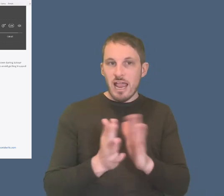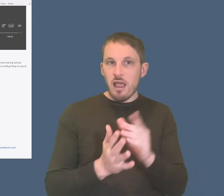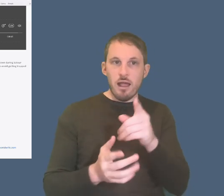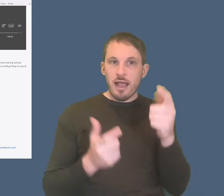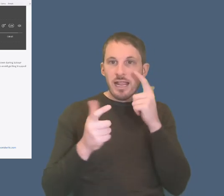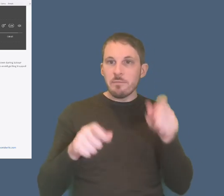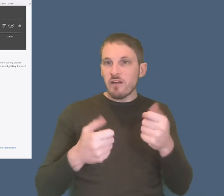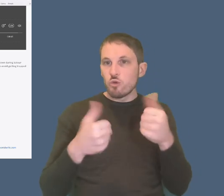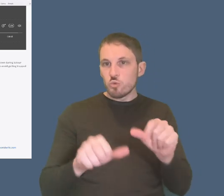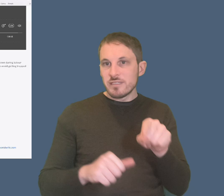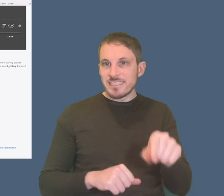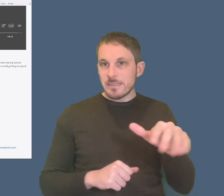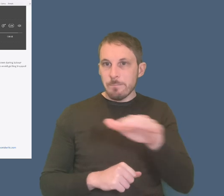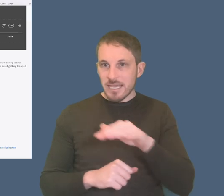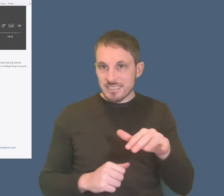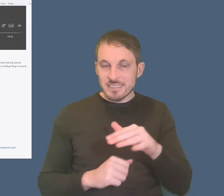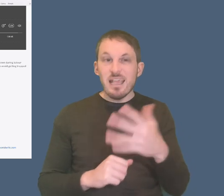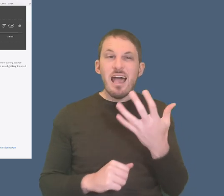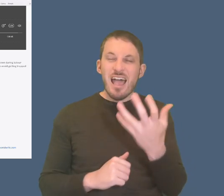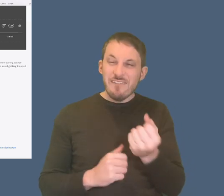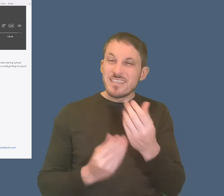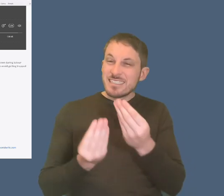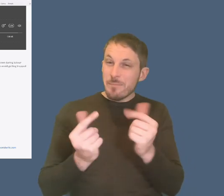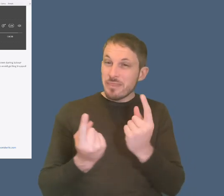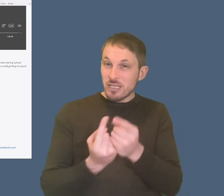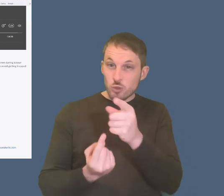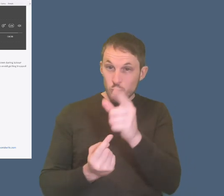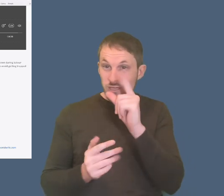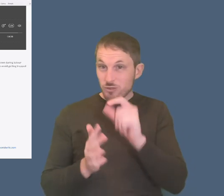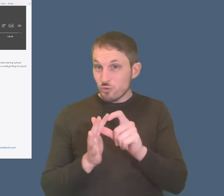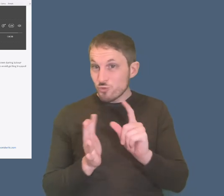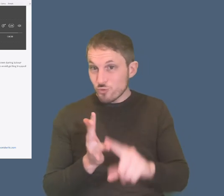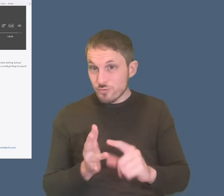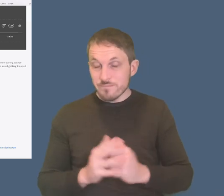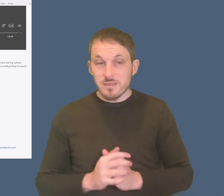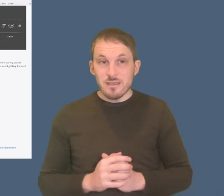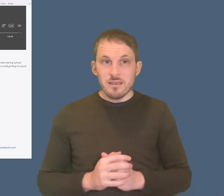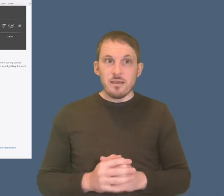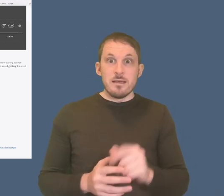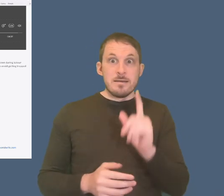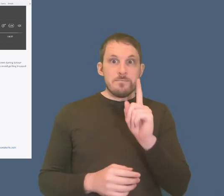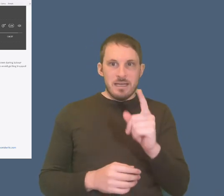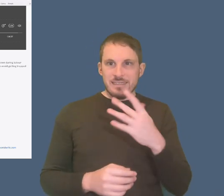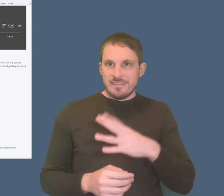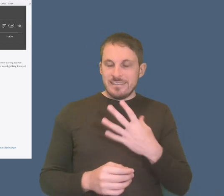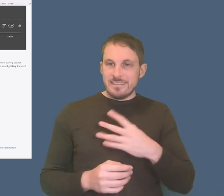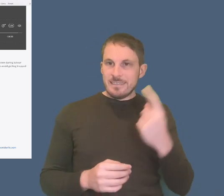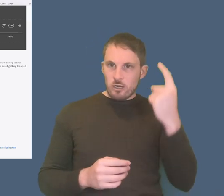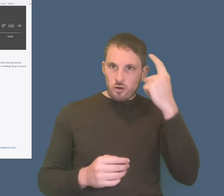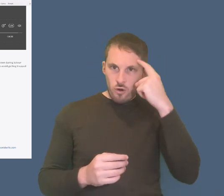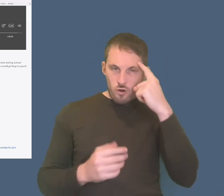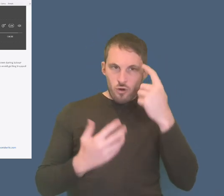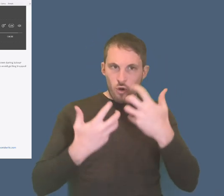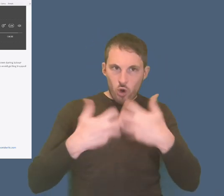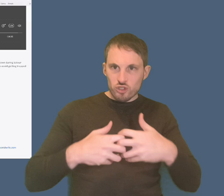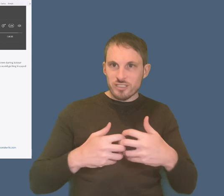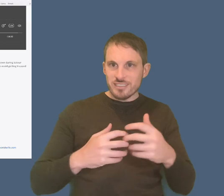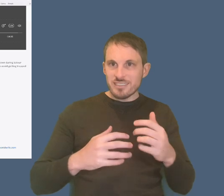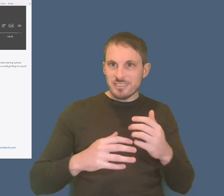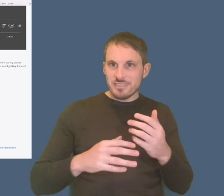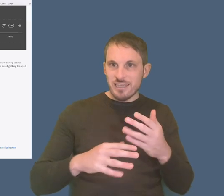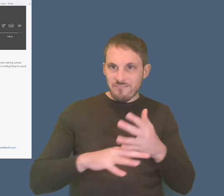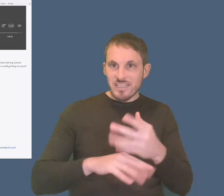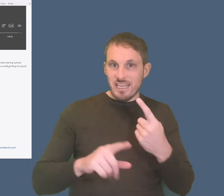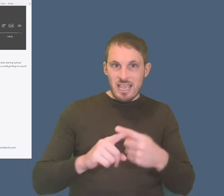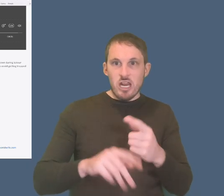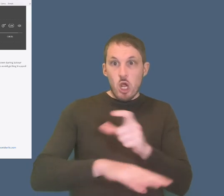this space, there are some things that you can do, but they take conscious effort and some confidence. And